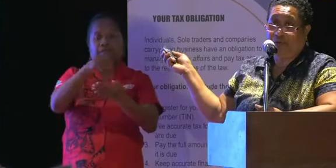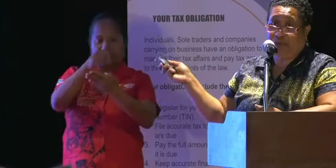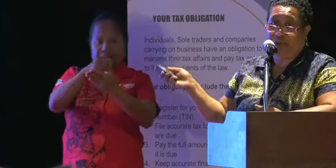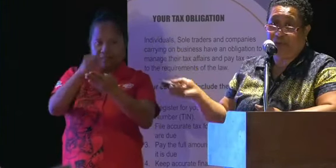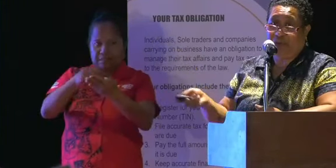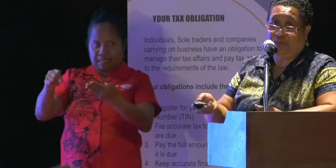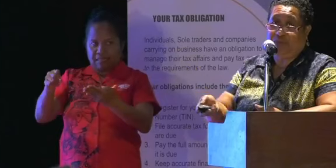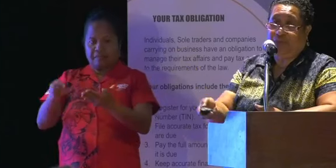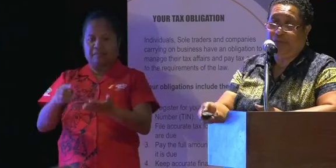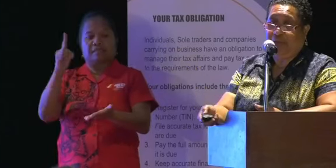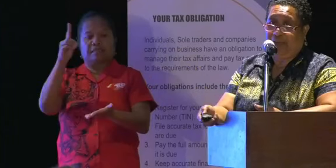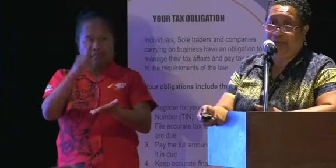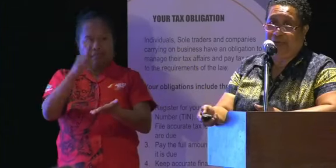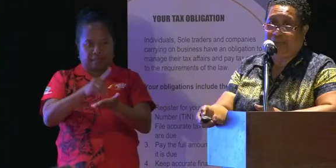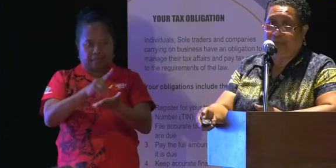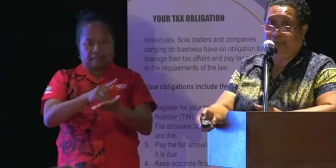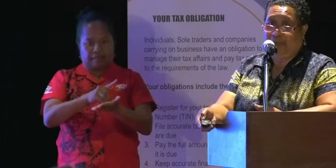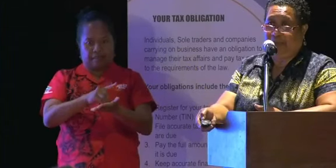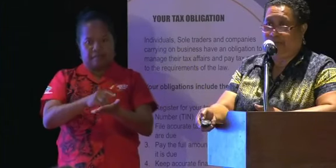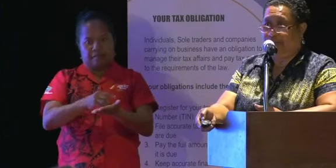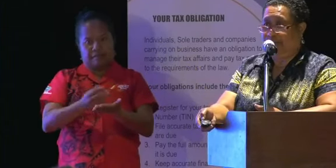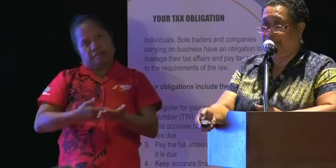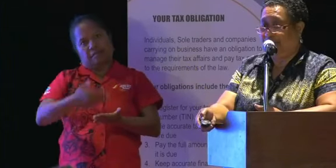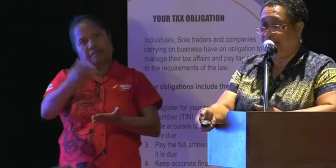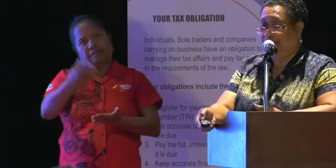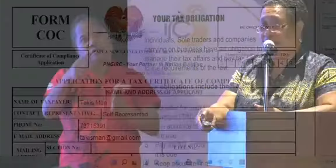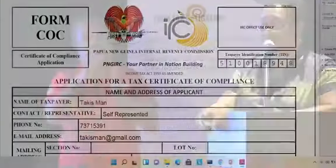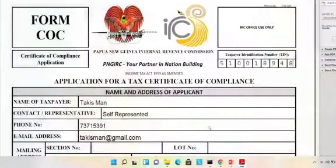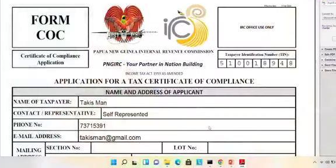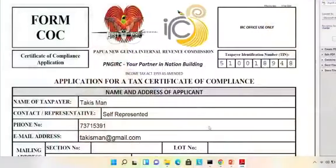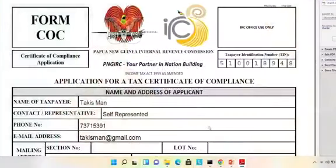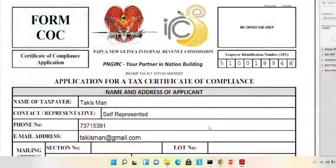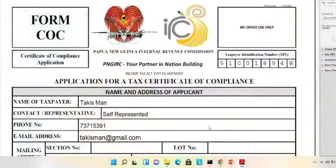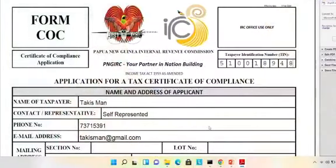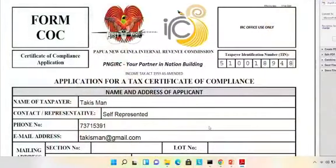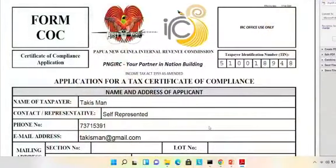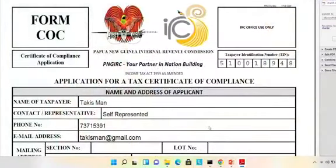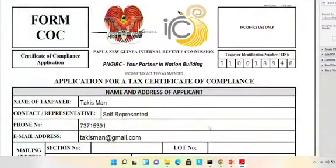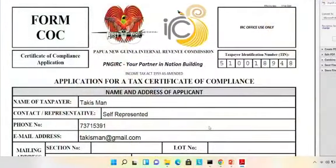when you are lodging it to IRC.